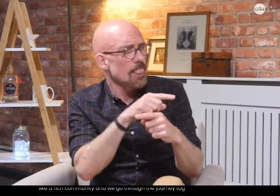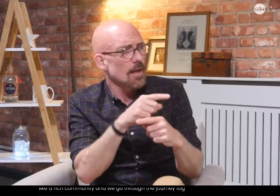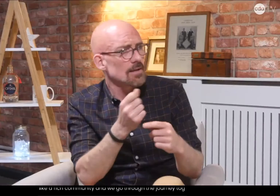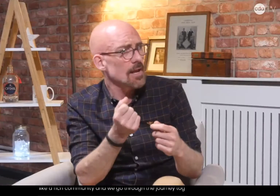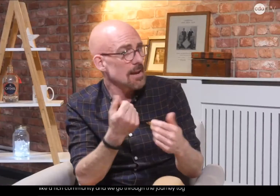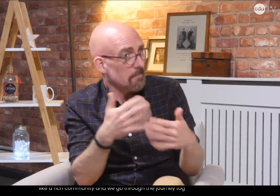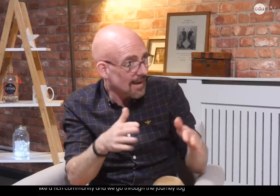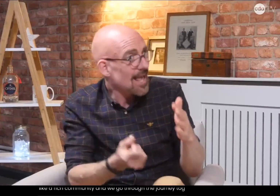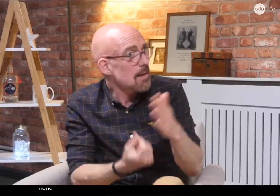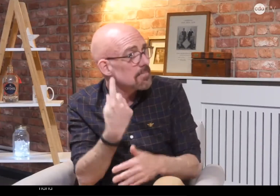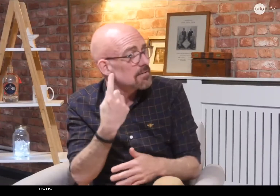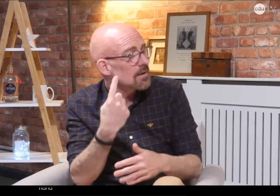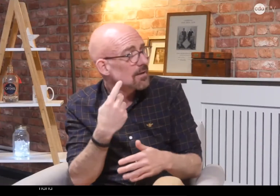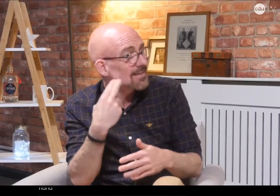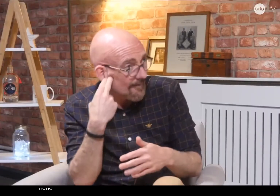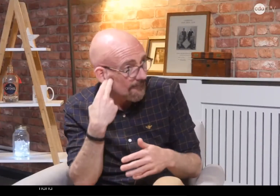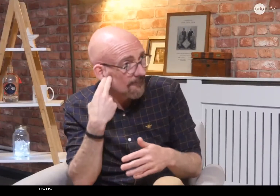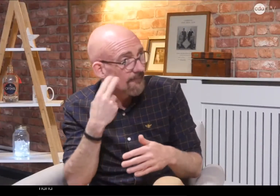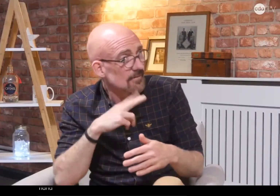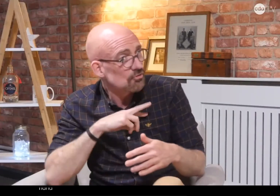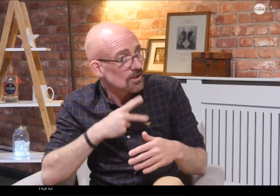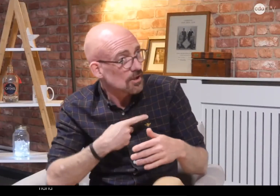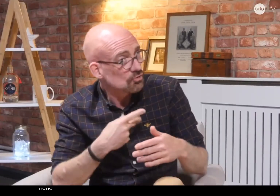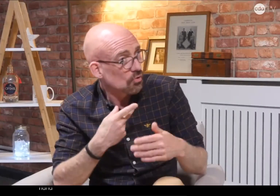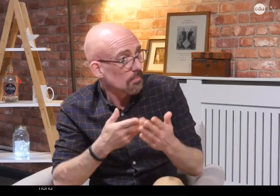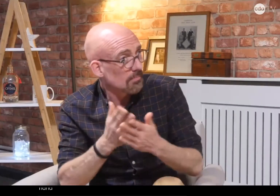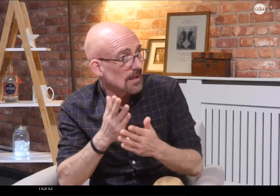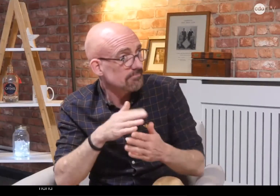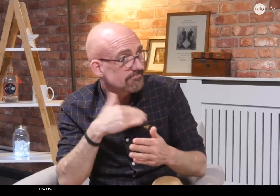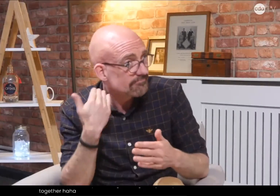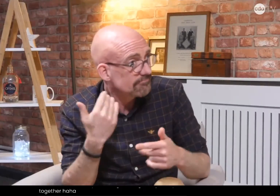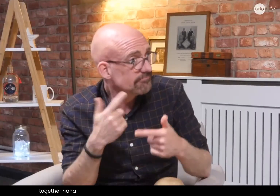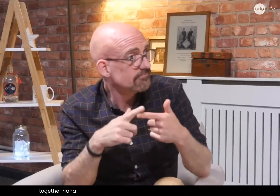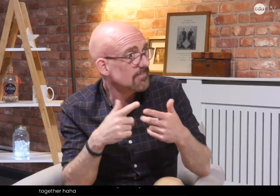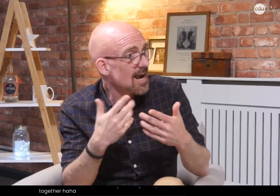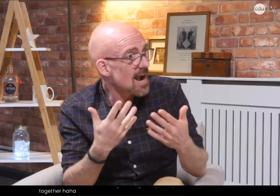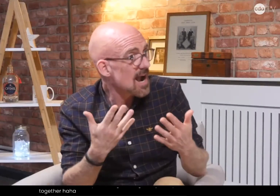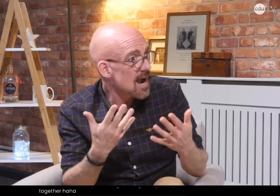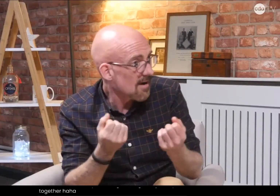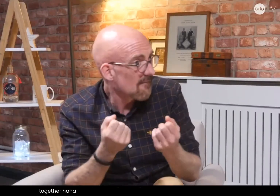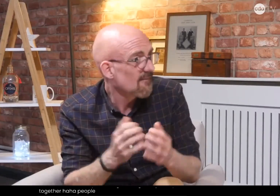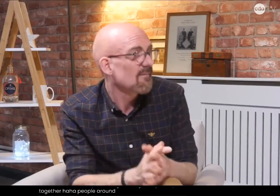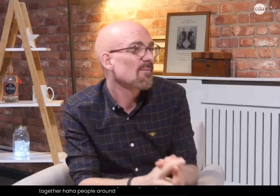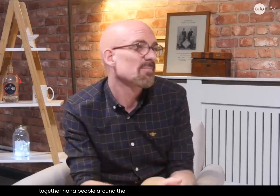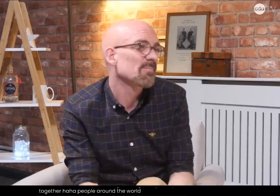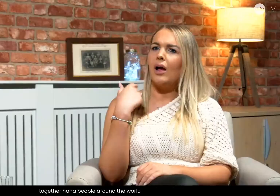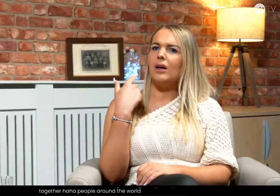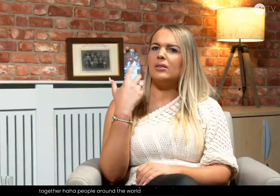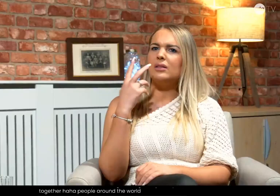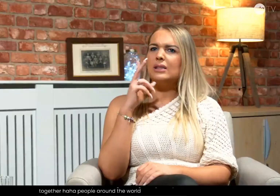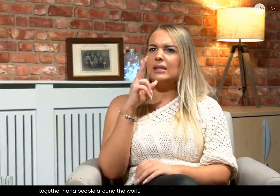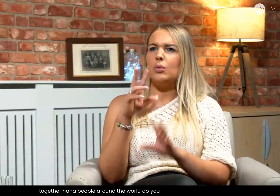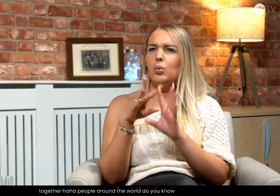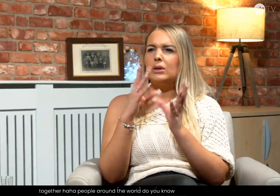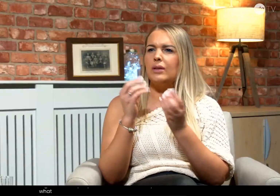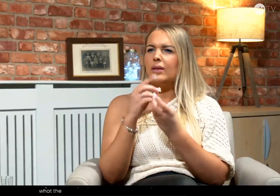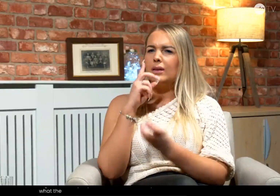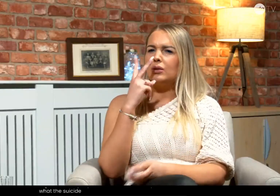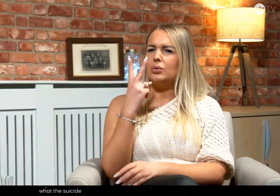You've got that Facebook group, haven't you, that goes to deaf people, trans people around the world. Do you know what the suicide rates are? Have there been anybody